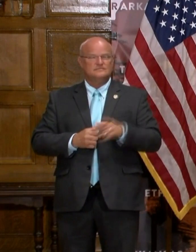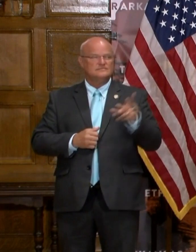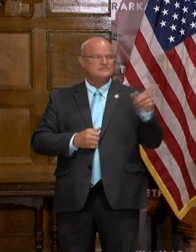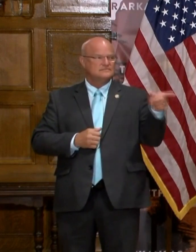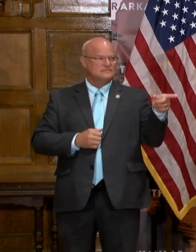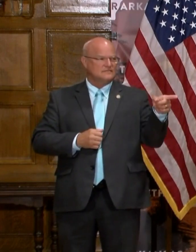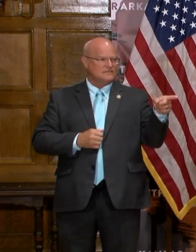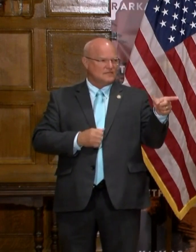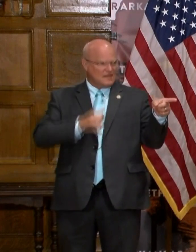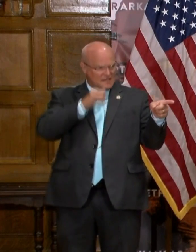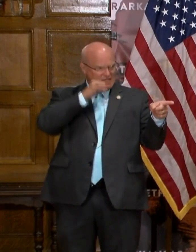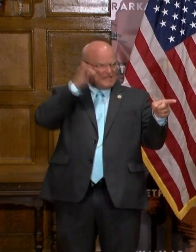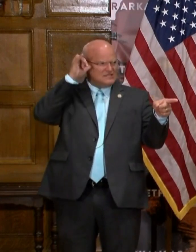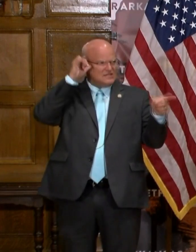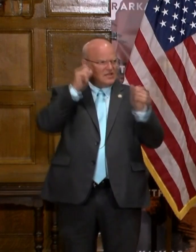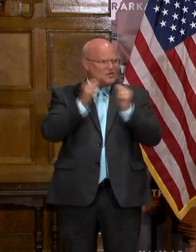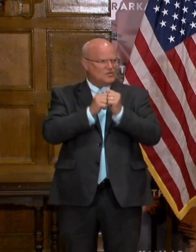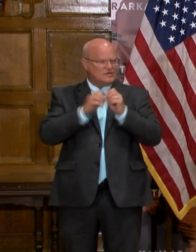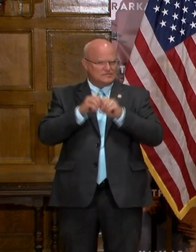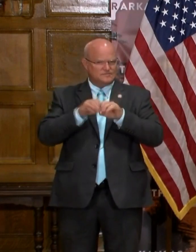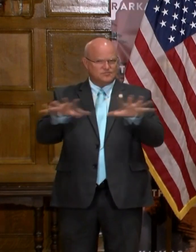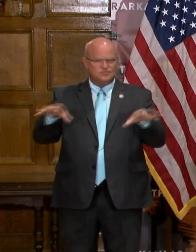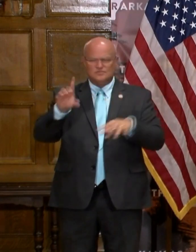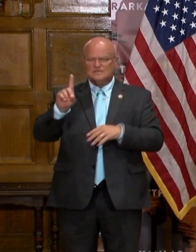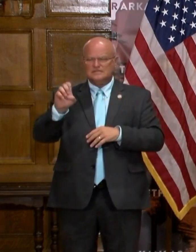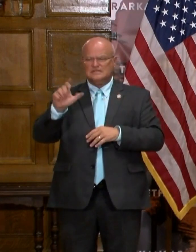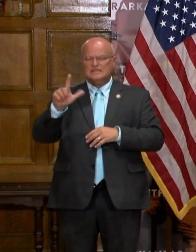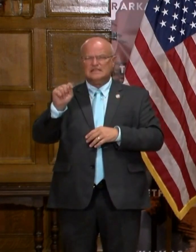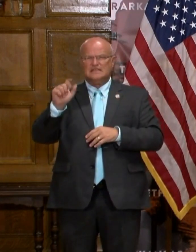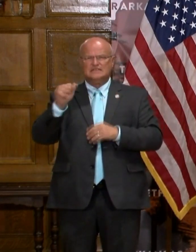Governor, yesterday with the outbreak at the Delta